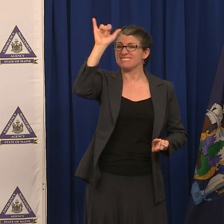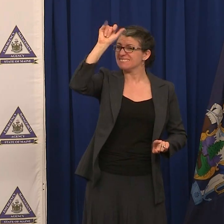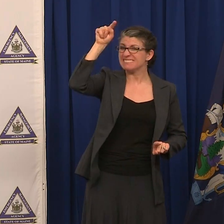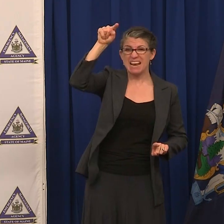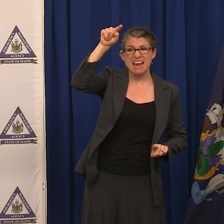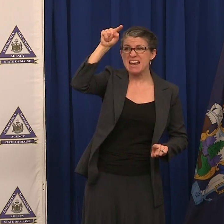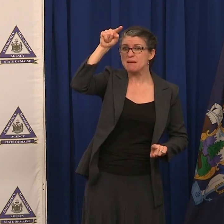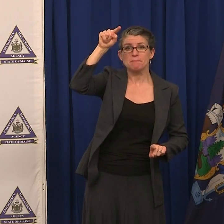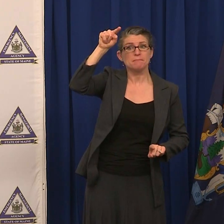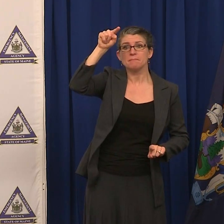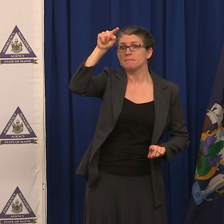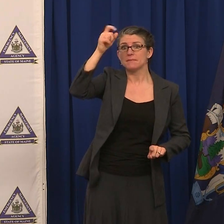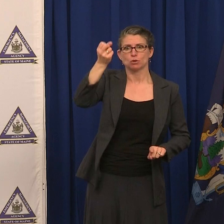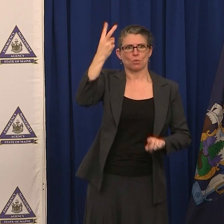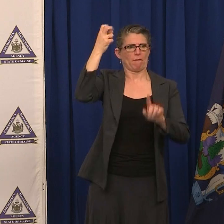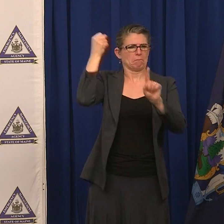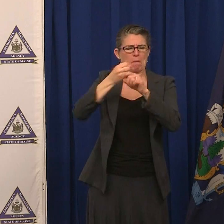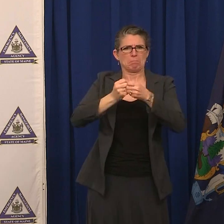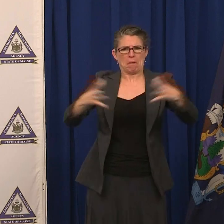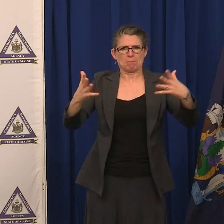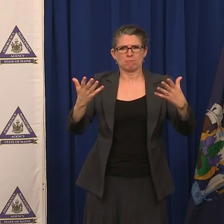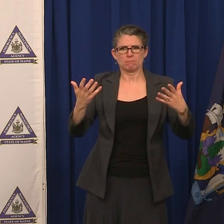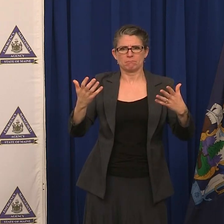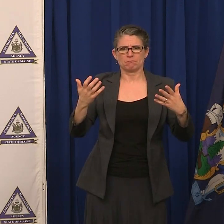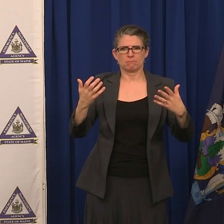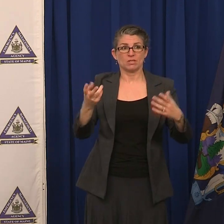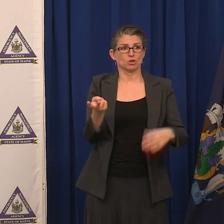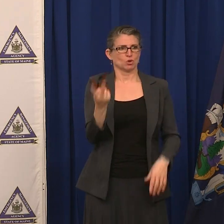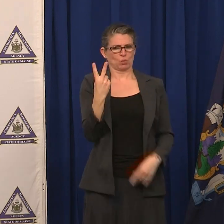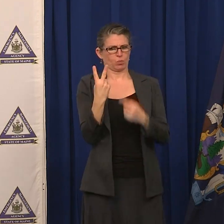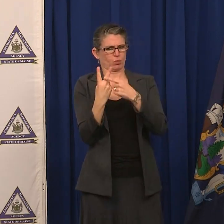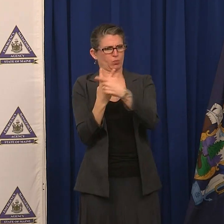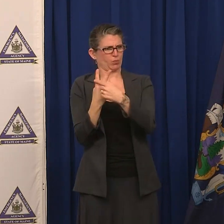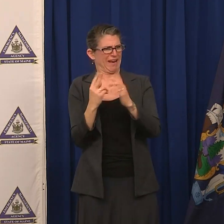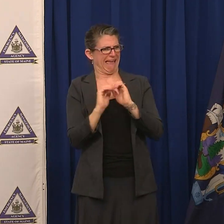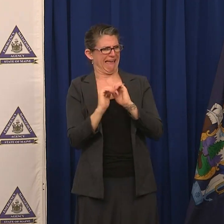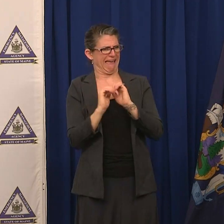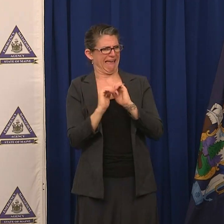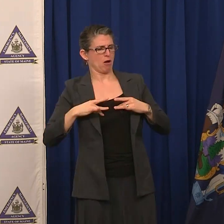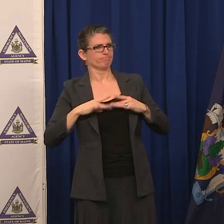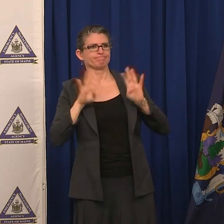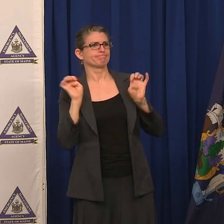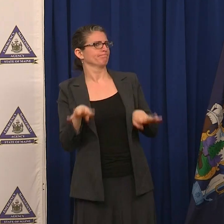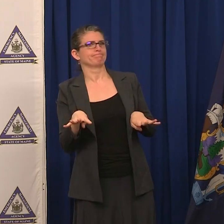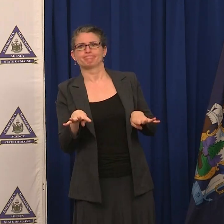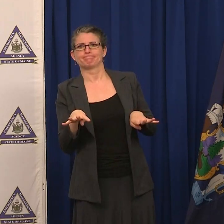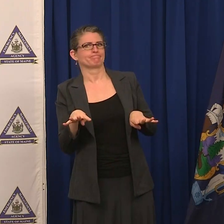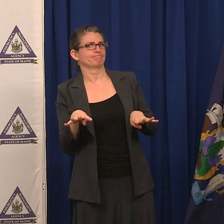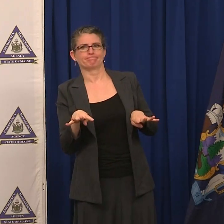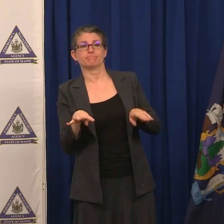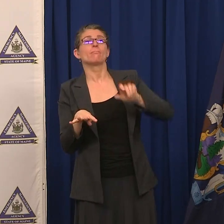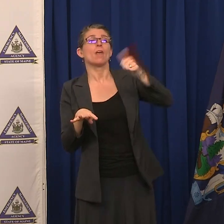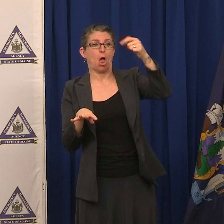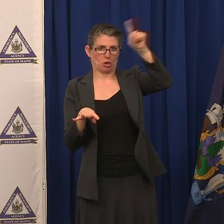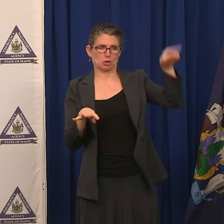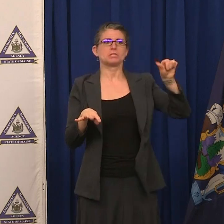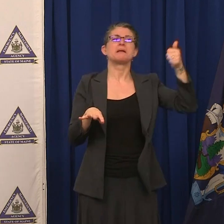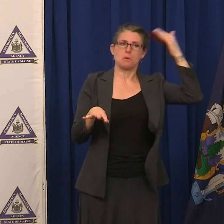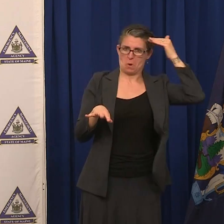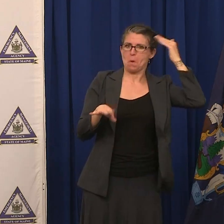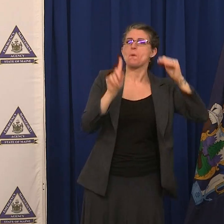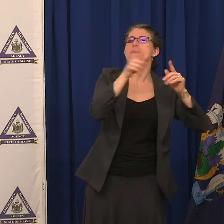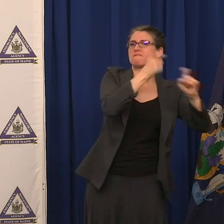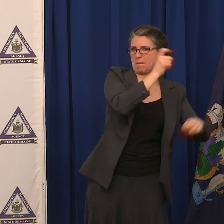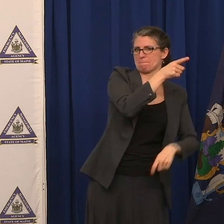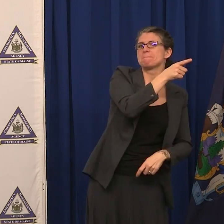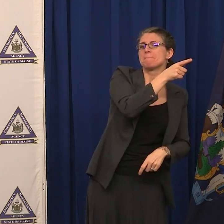community transmission there as well. So, Don, that's a great question. In many respects, it's really the